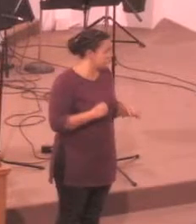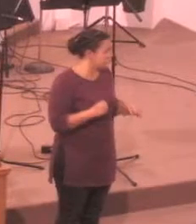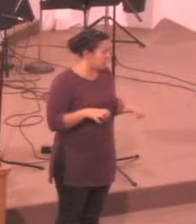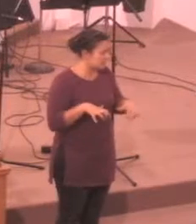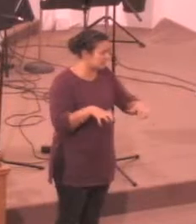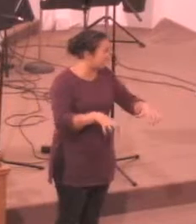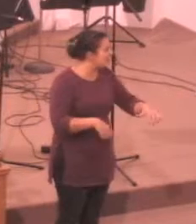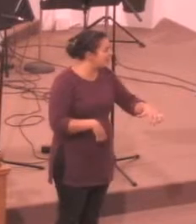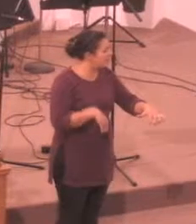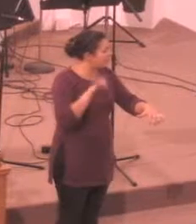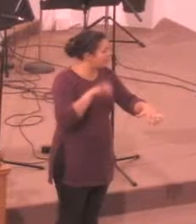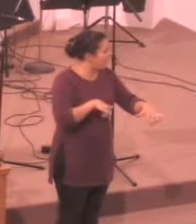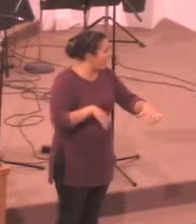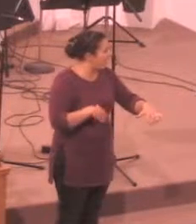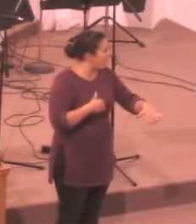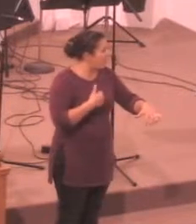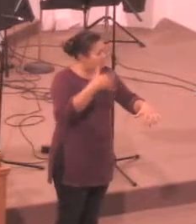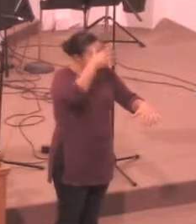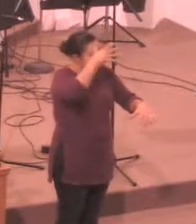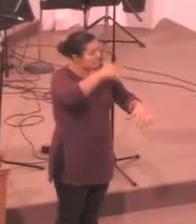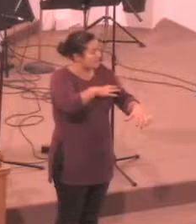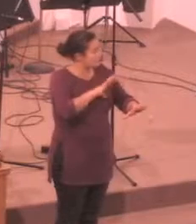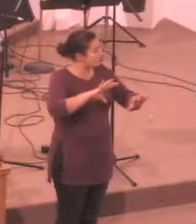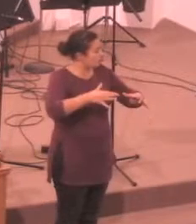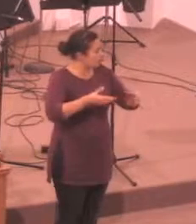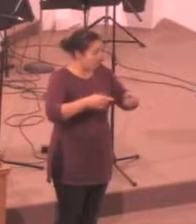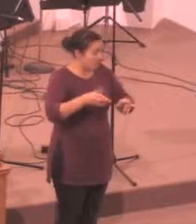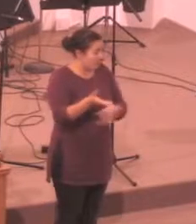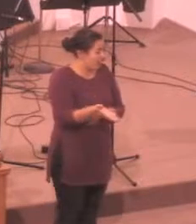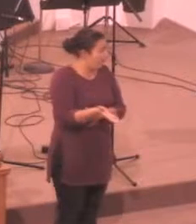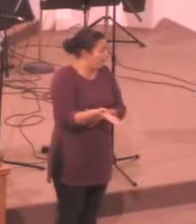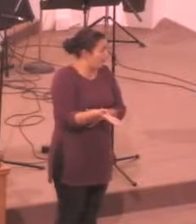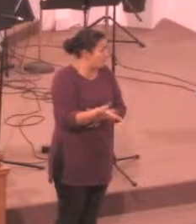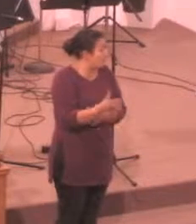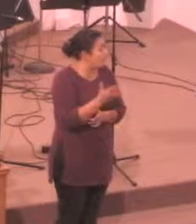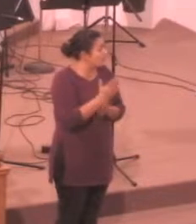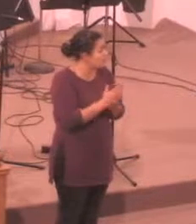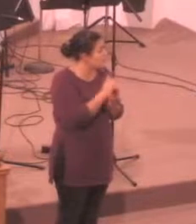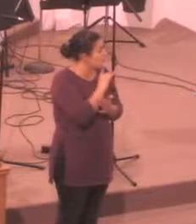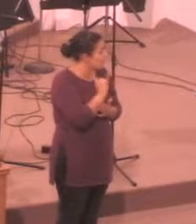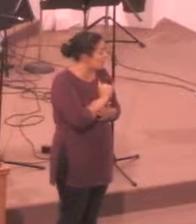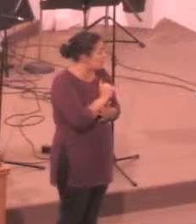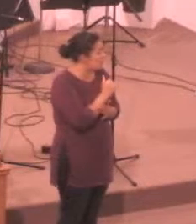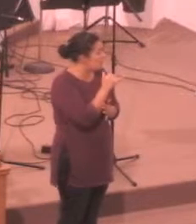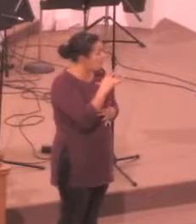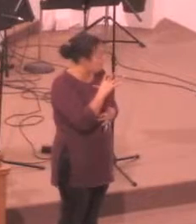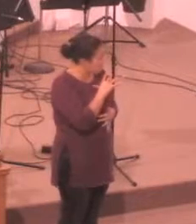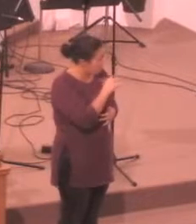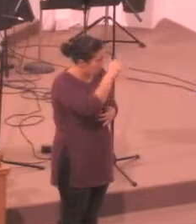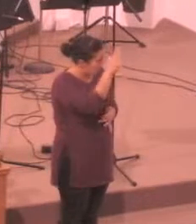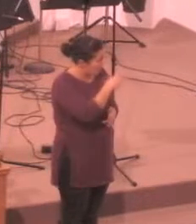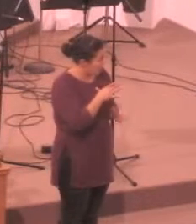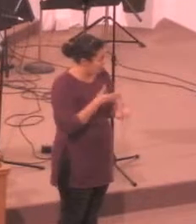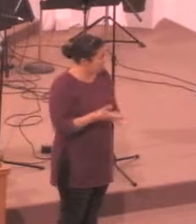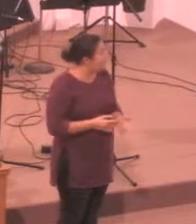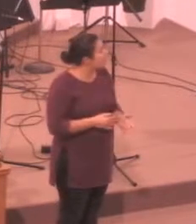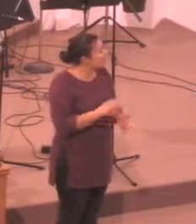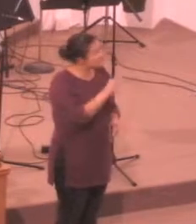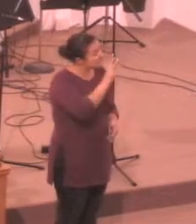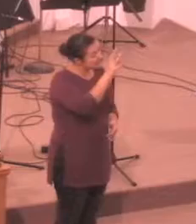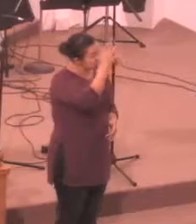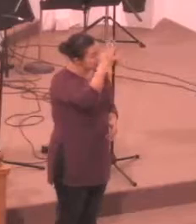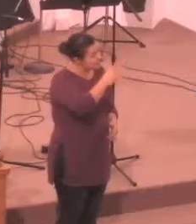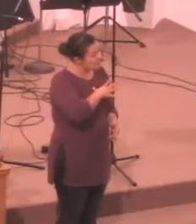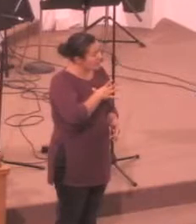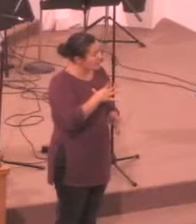there's some really cool dudes that come to that meeting. And had six guys that are learning how to box. Their